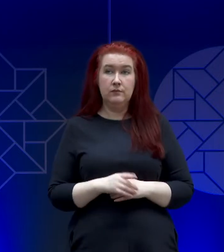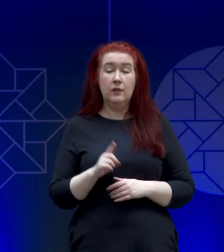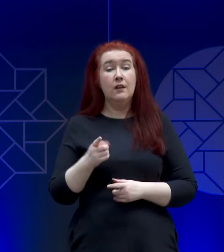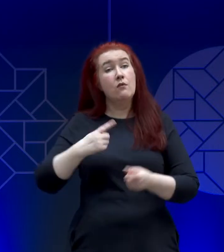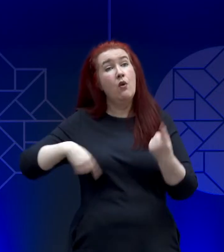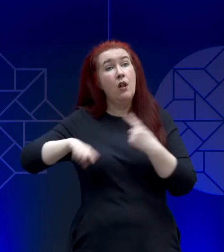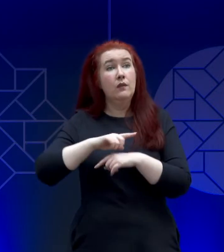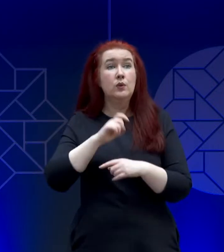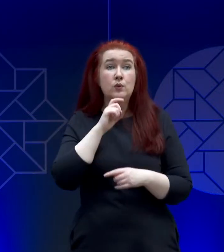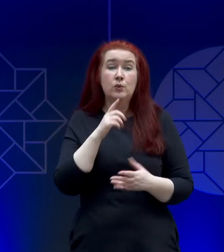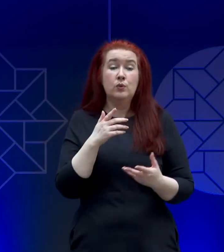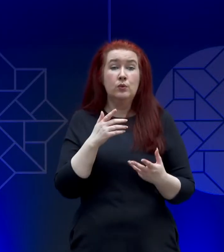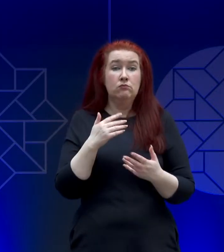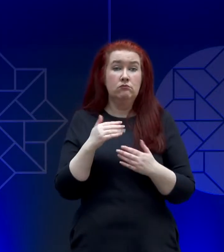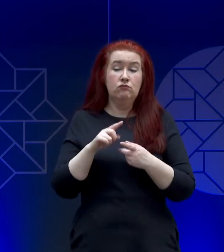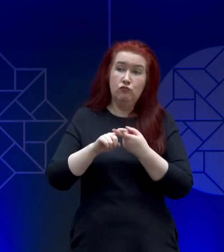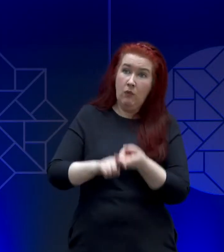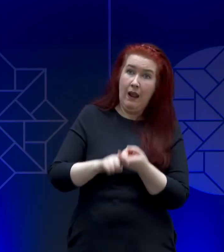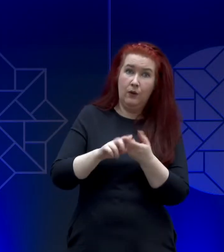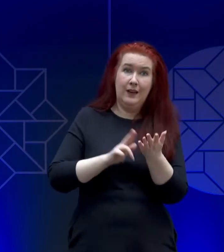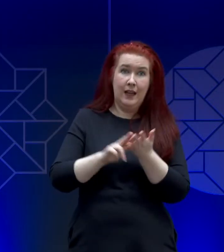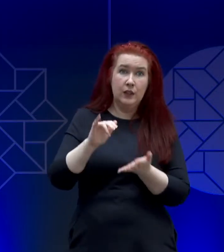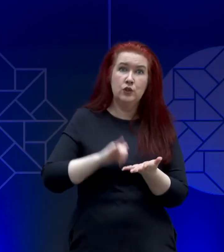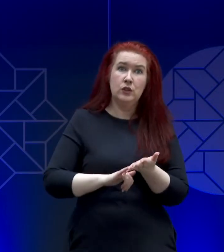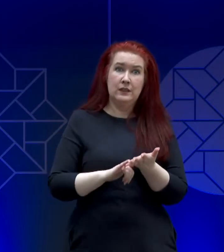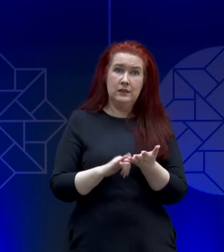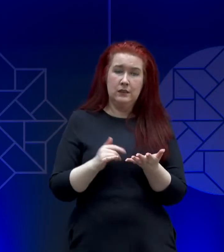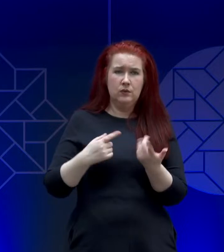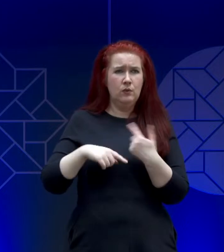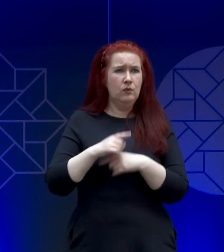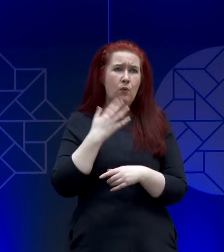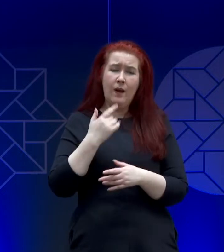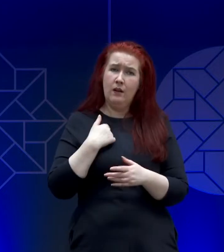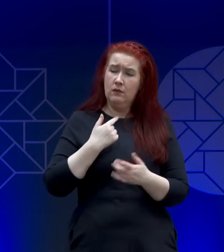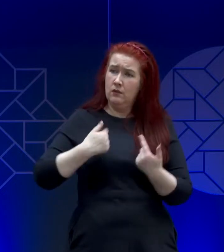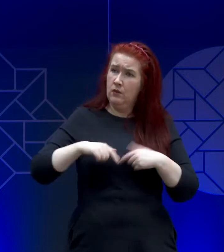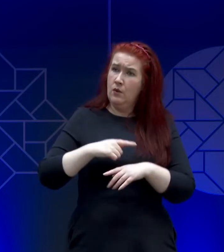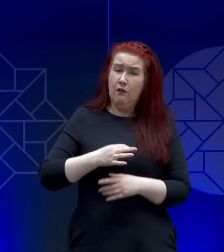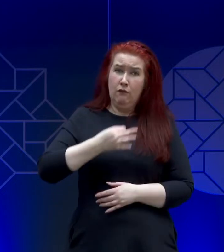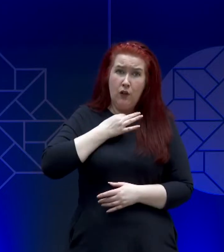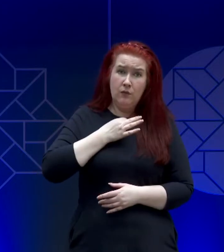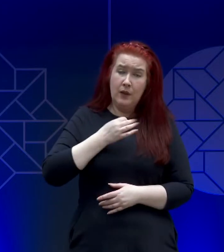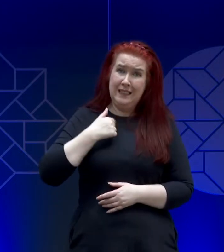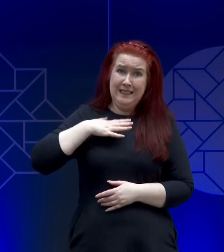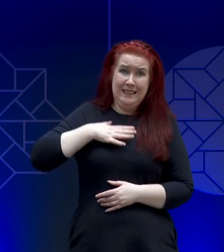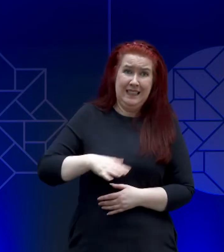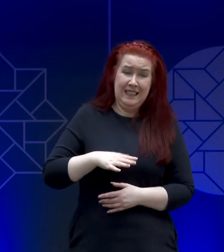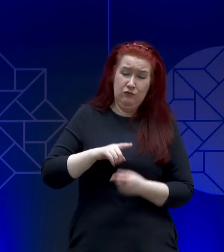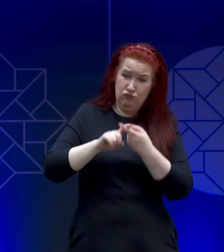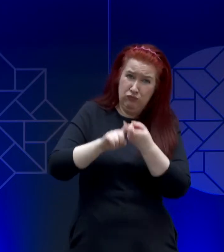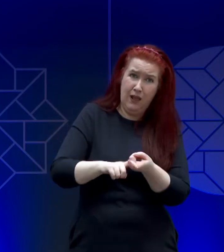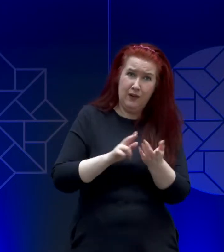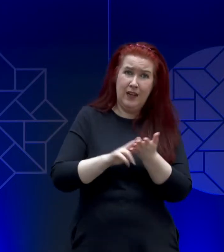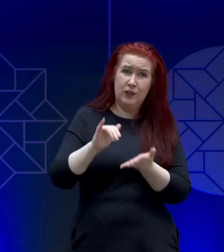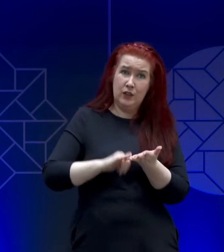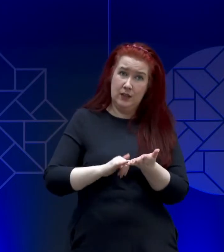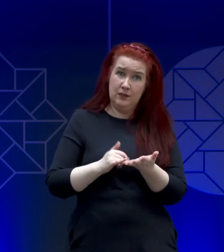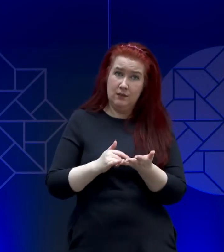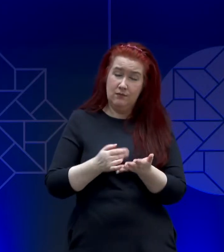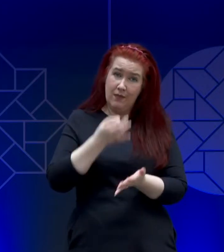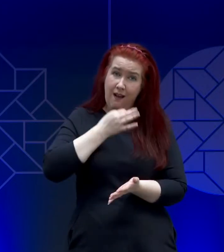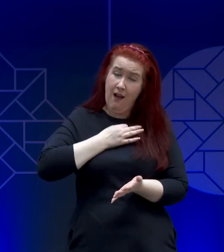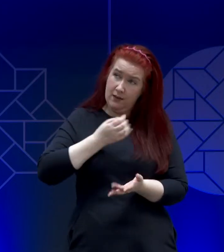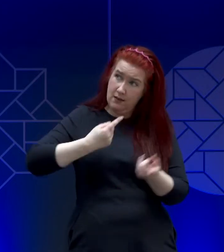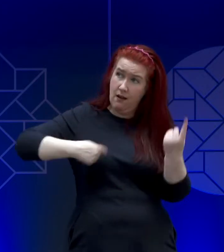wider healthcare system, at those moments of greatest vulnerability and need in our lives, it asks something of